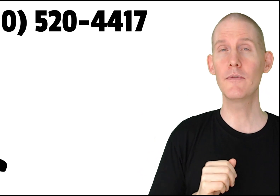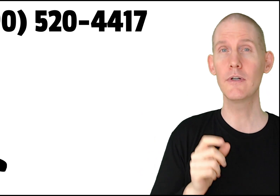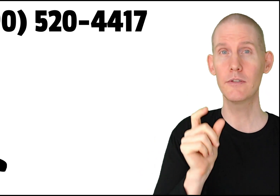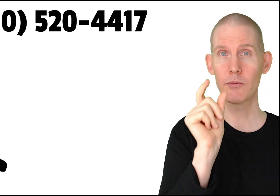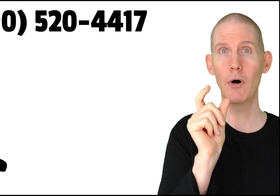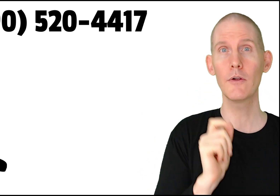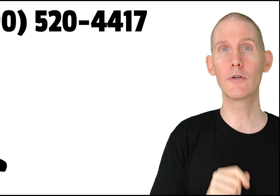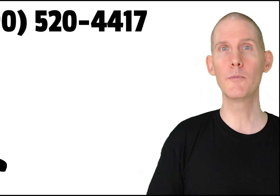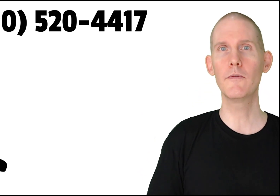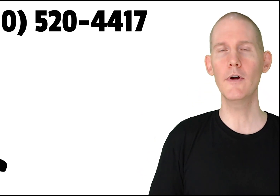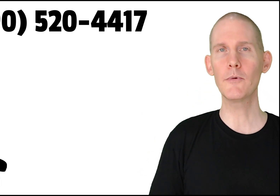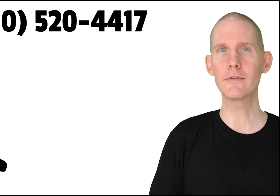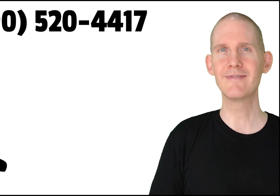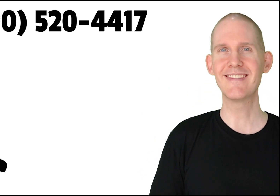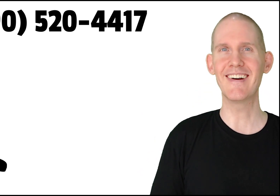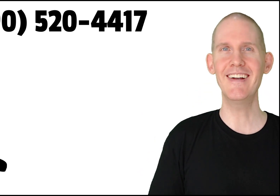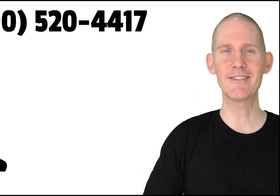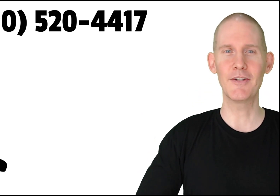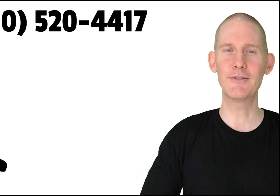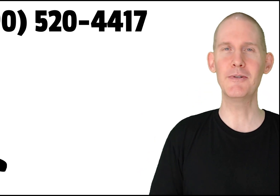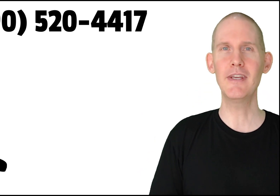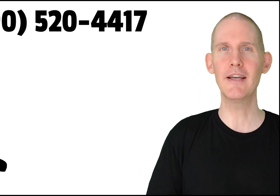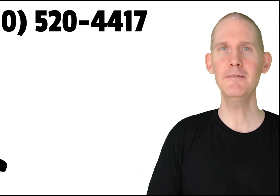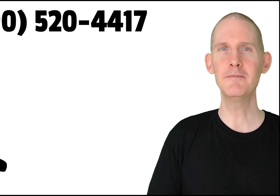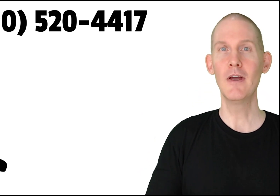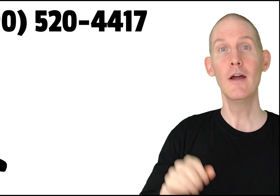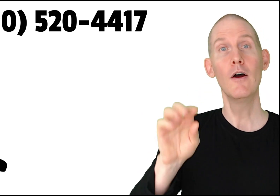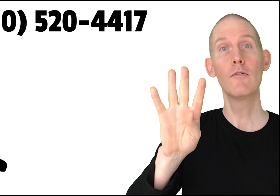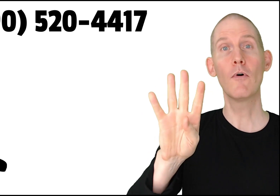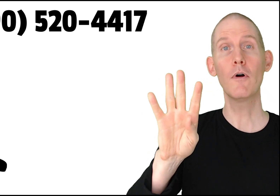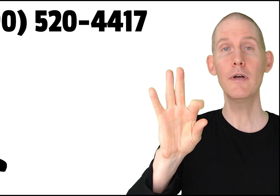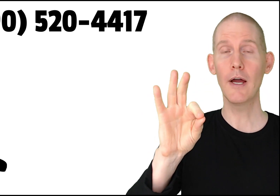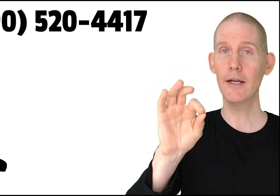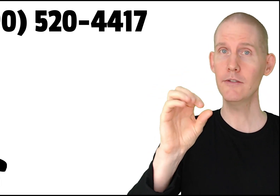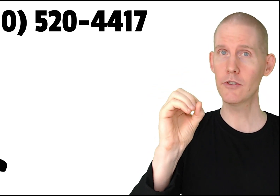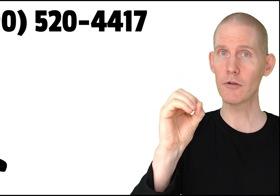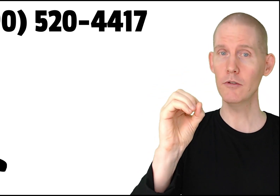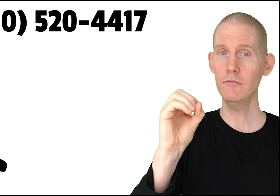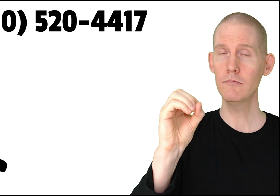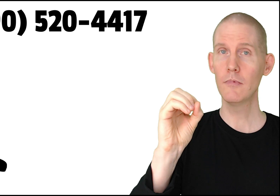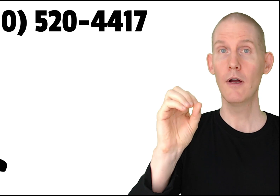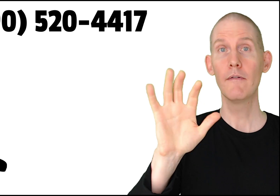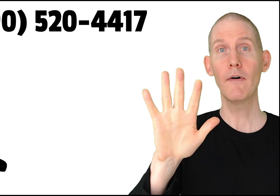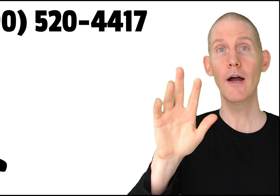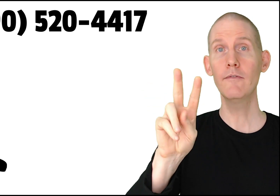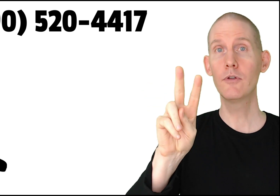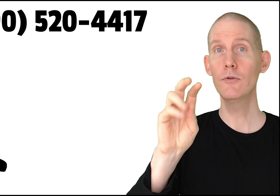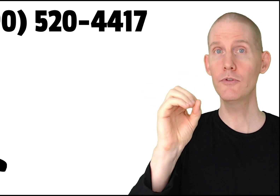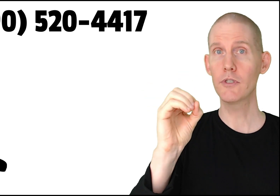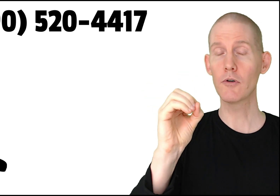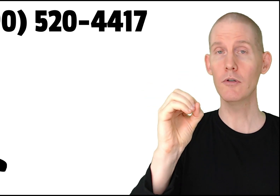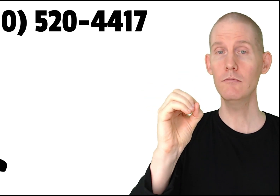the smaller group of numbers. All right, so let's do it again. 490 520